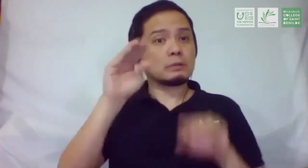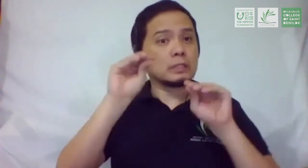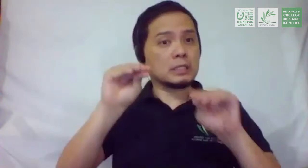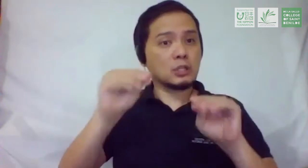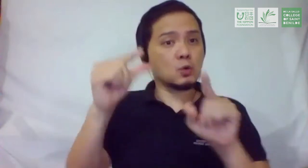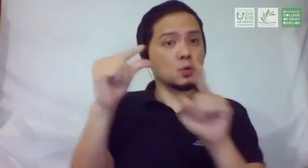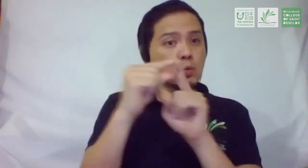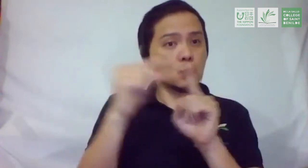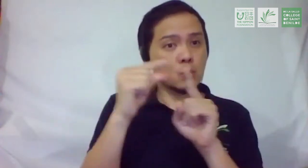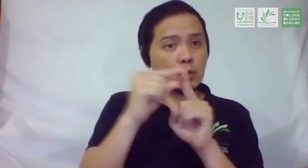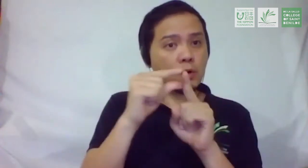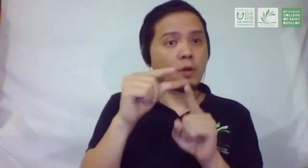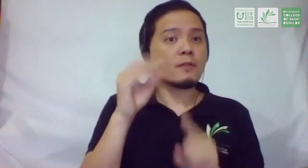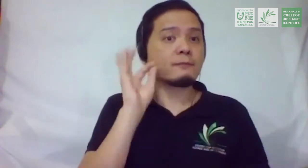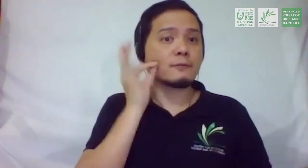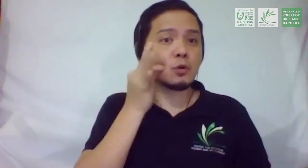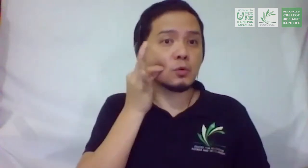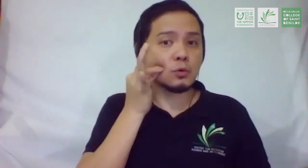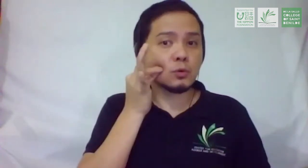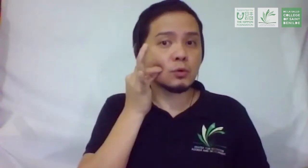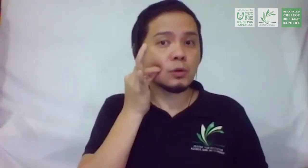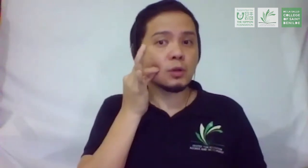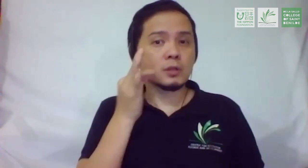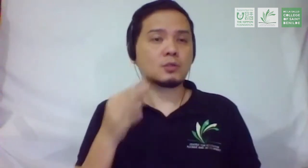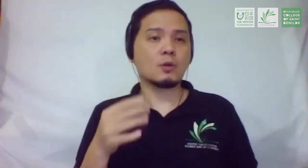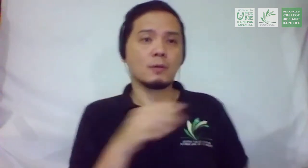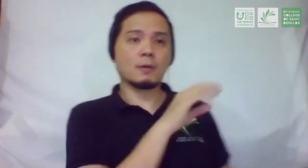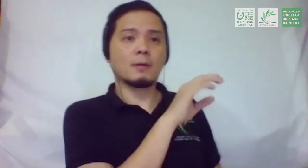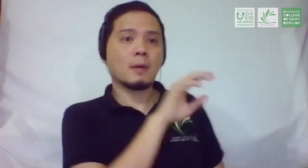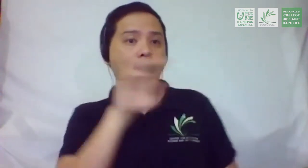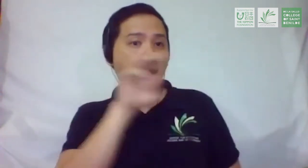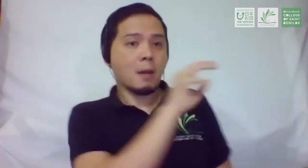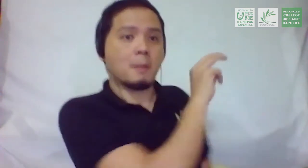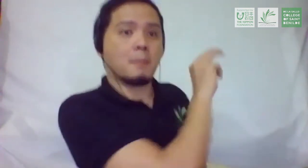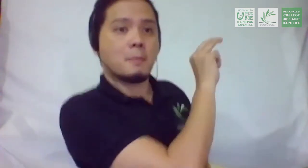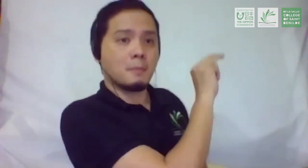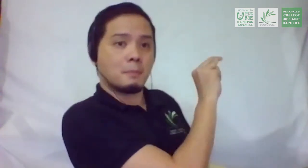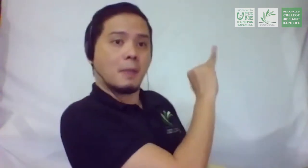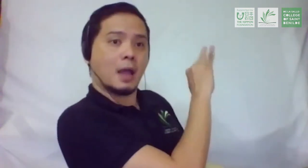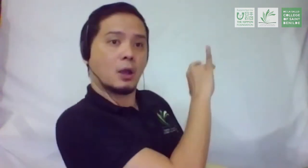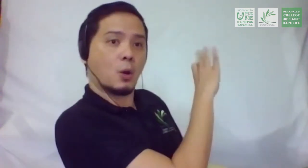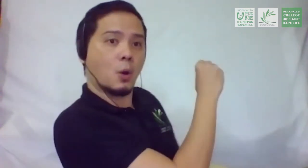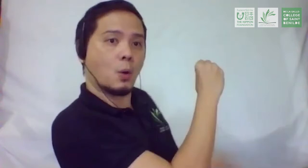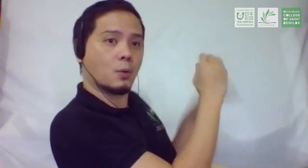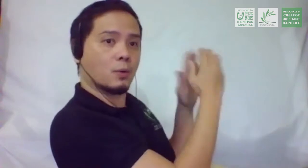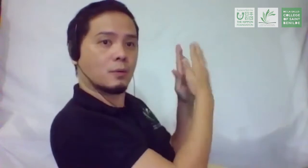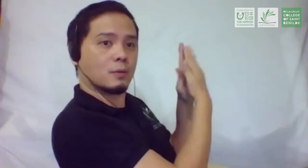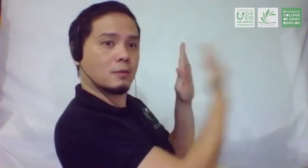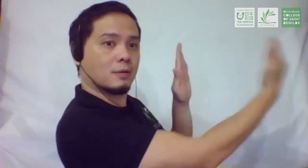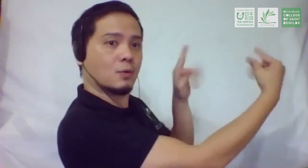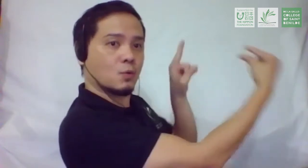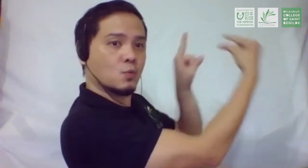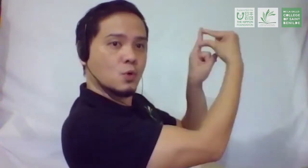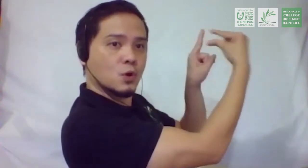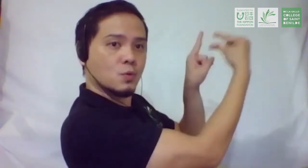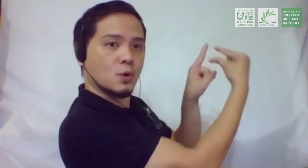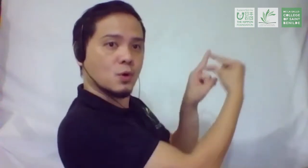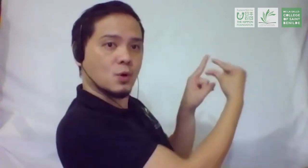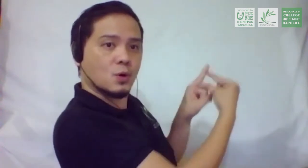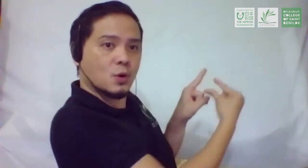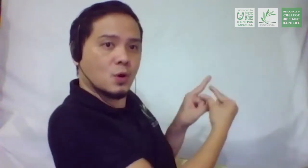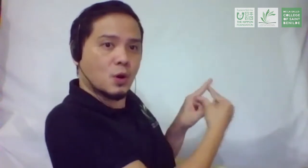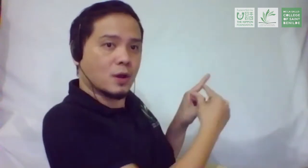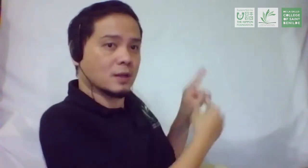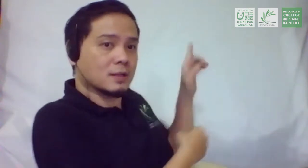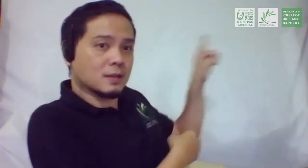word mango. This is a sign for mango. And write the word for durian. This is a sign for durian. That doesn't help